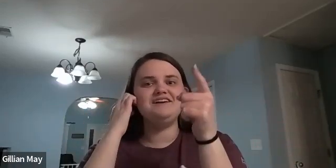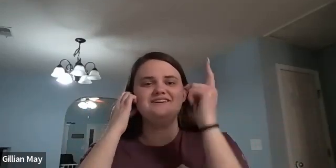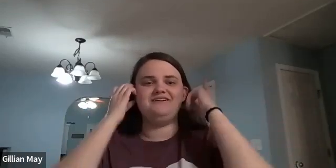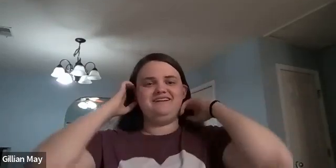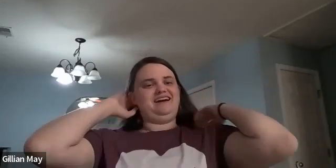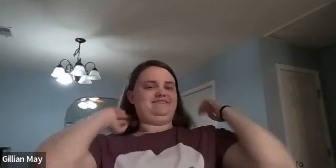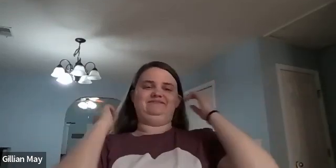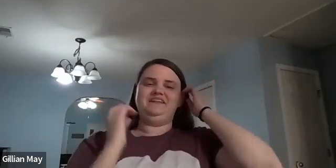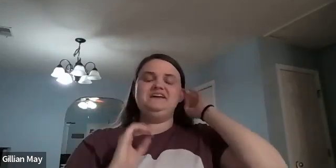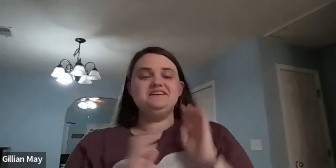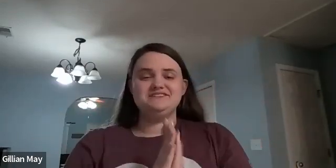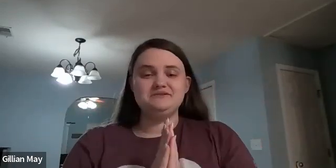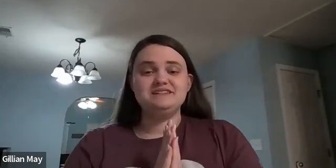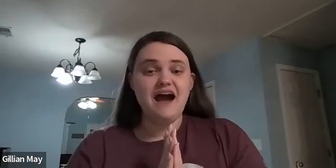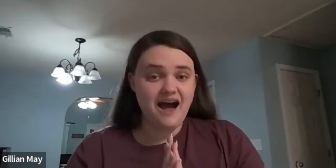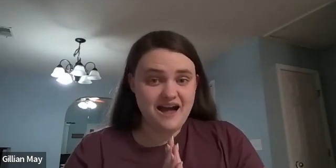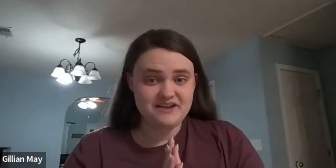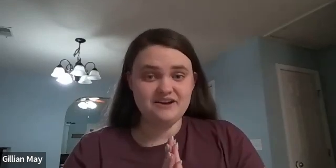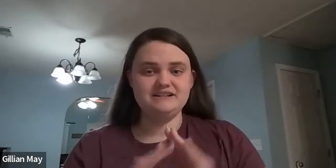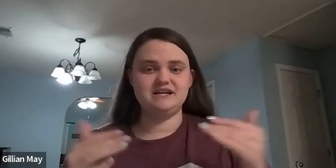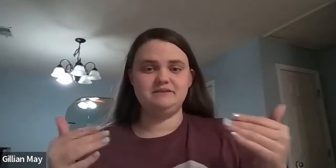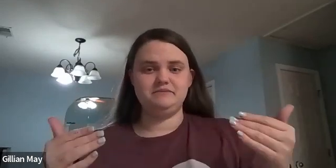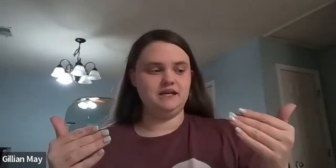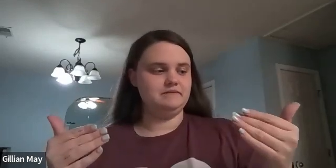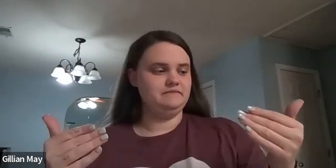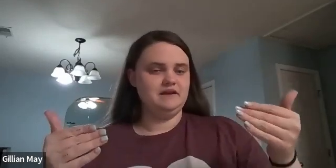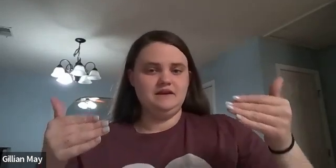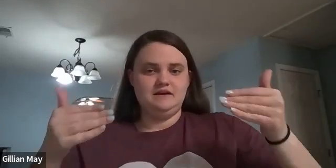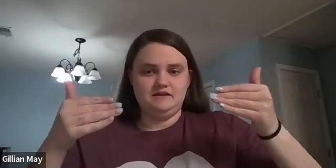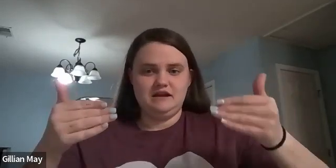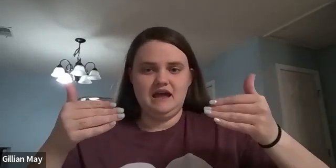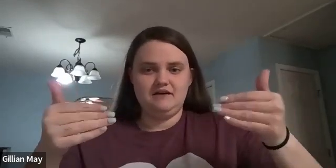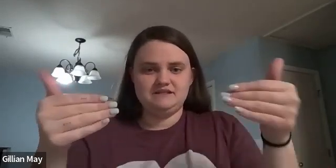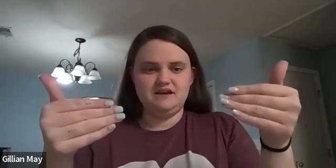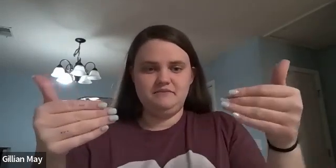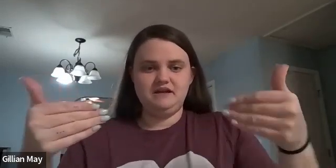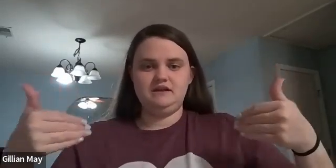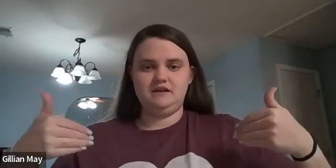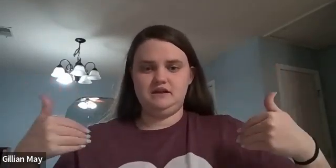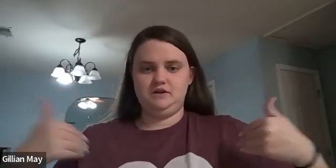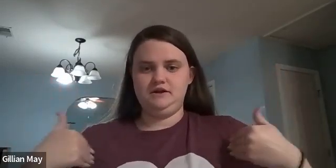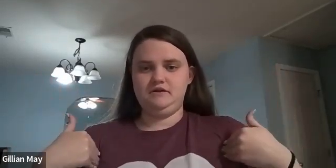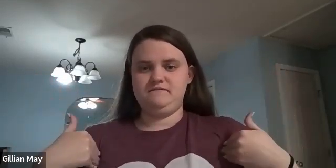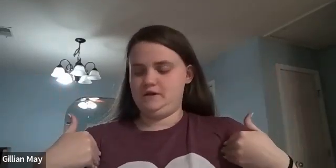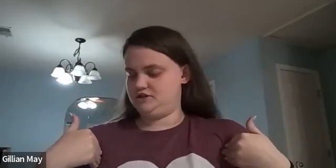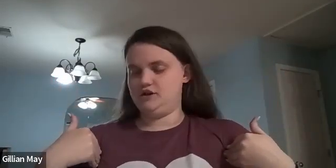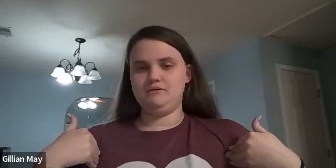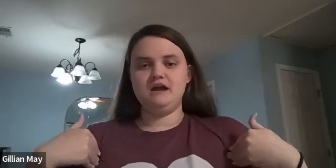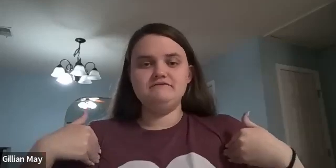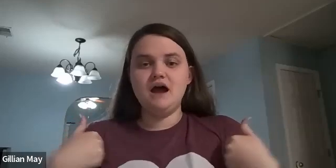Tired, okay. So tired is going to be, you're going to have this kind of bent, and you want your fingers to go kind of not